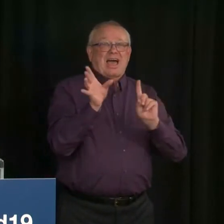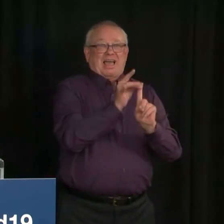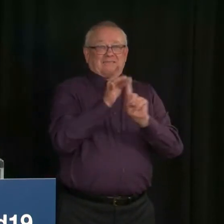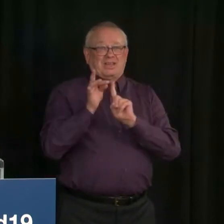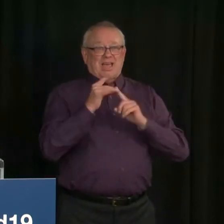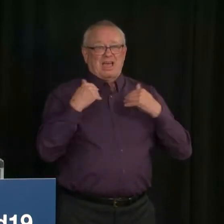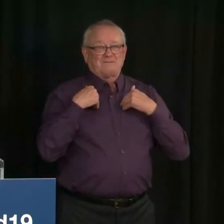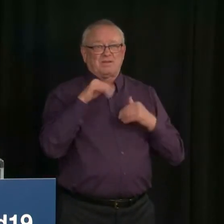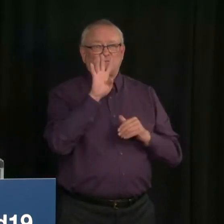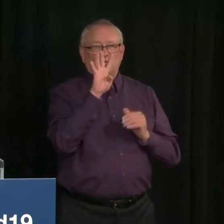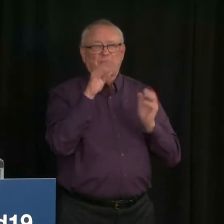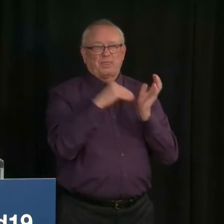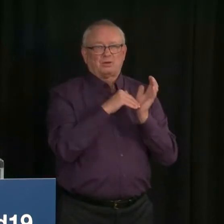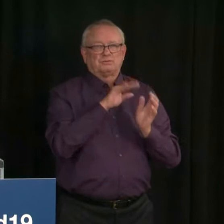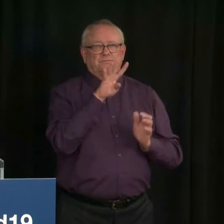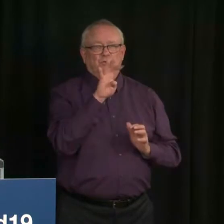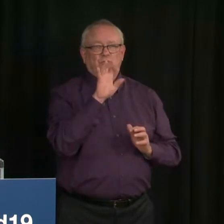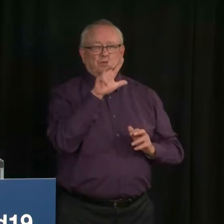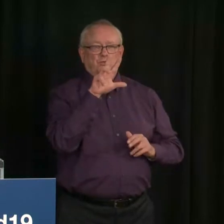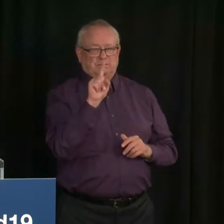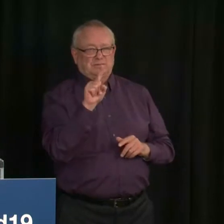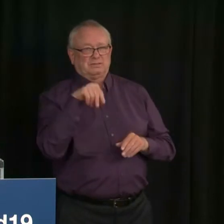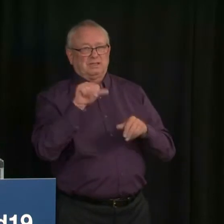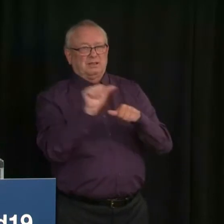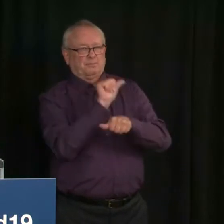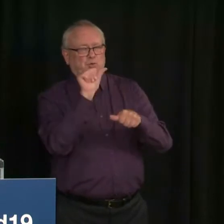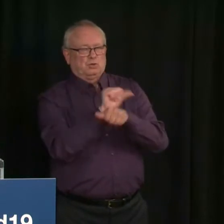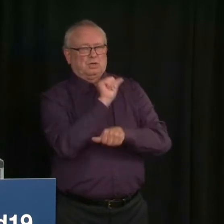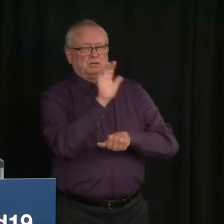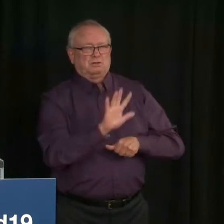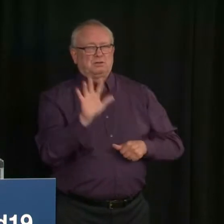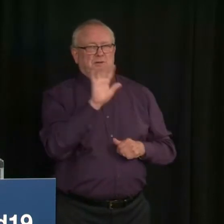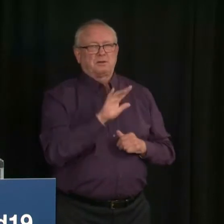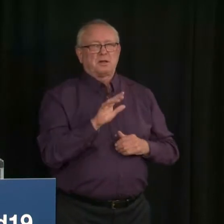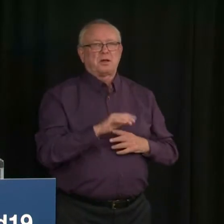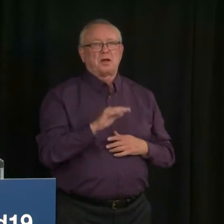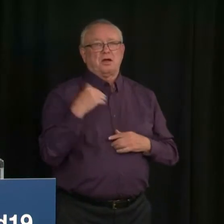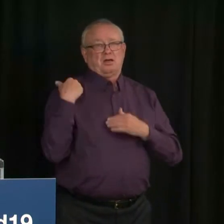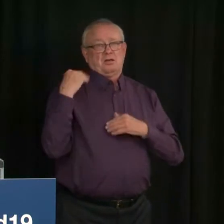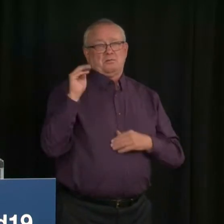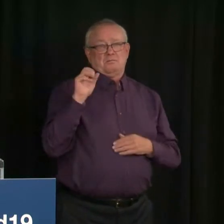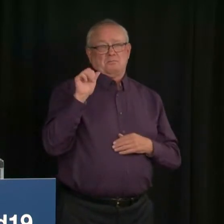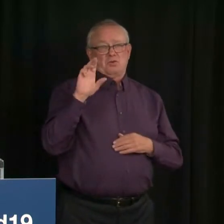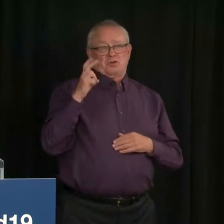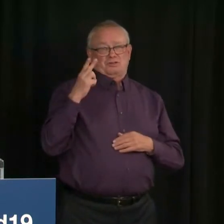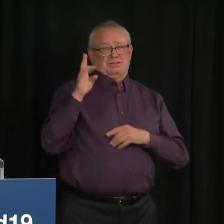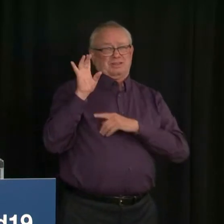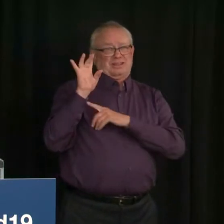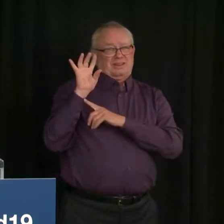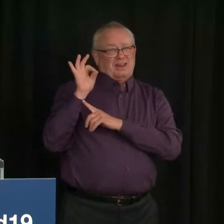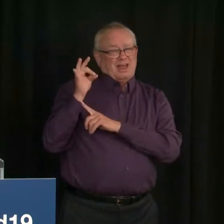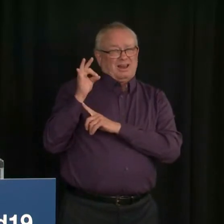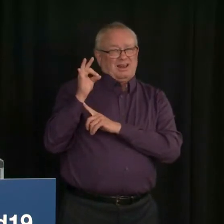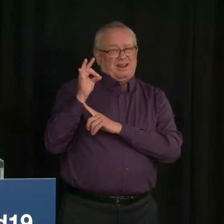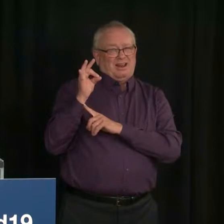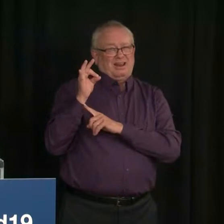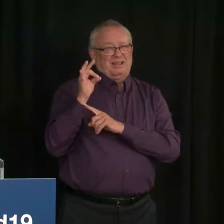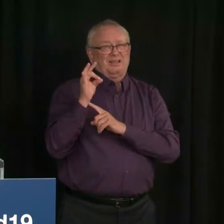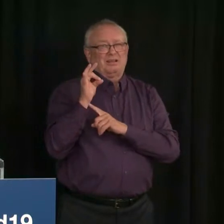since March 9th. That's over 20,000 fewer active cases than we had just 1 month